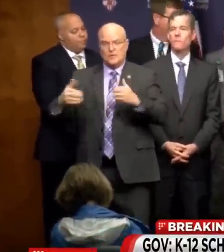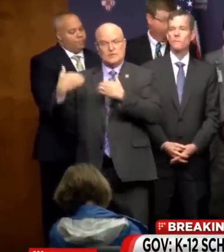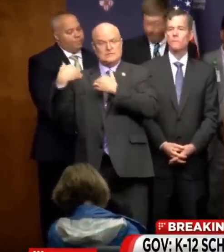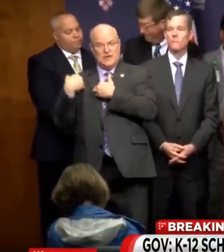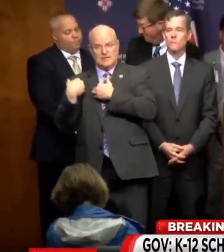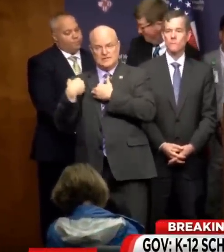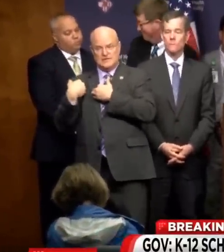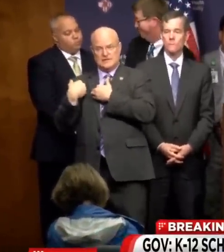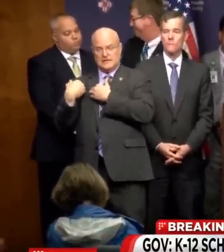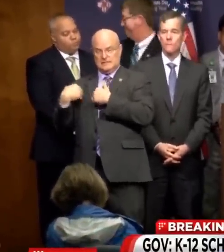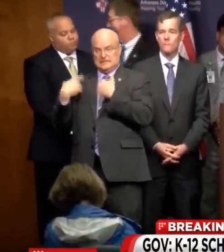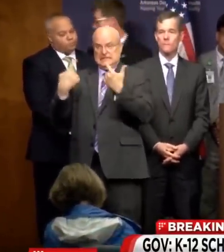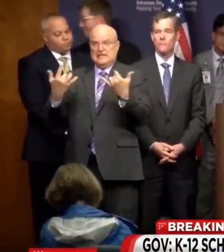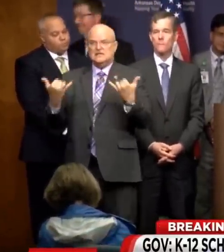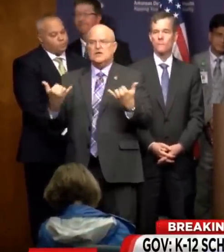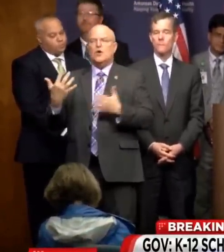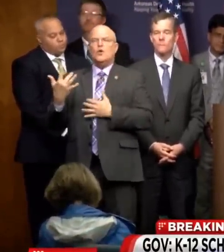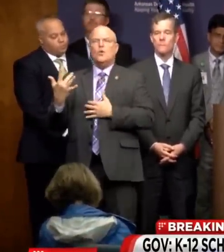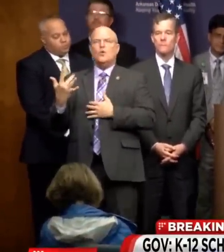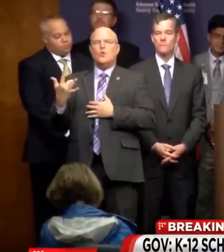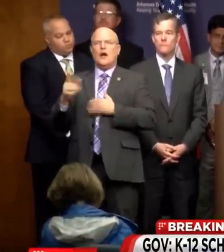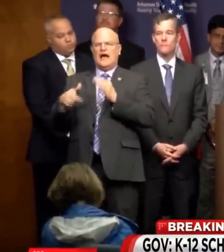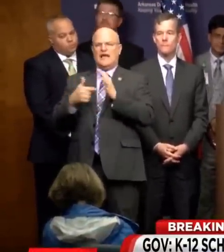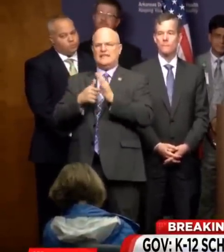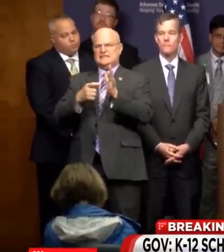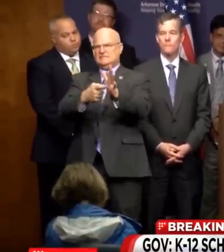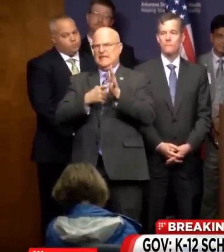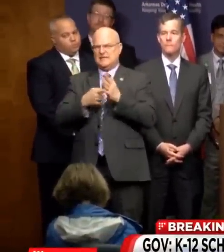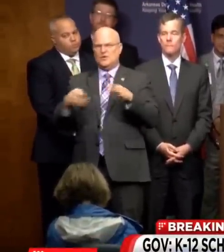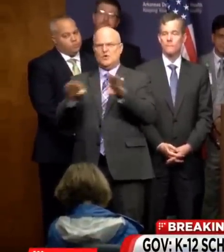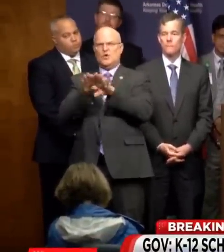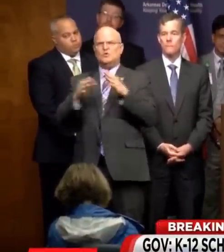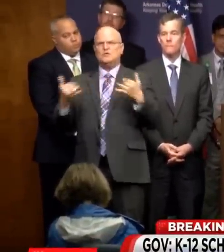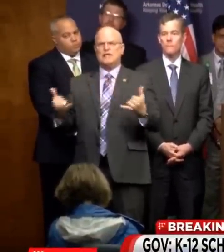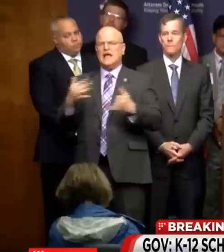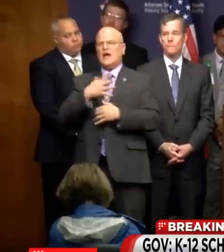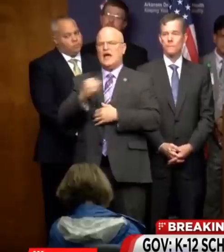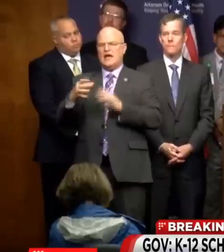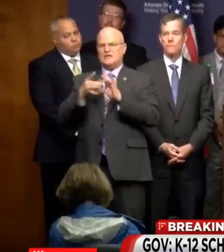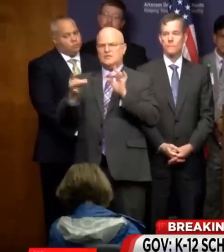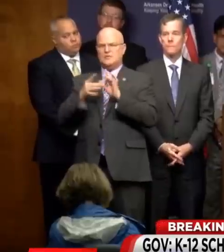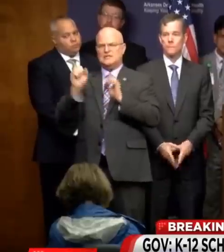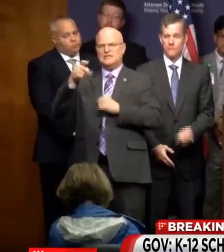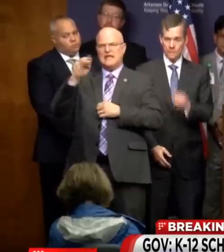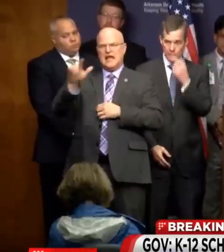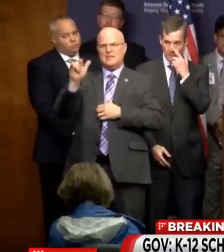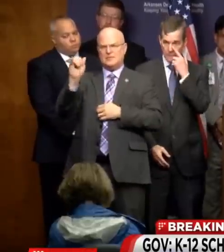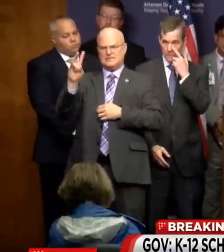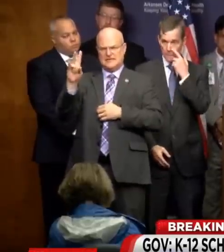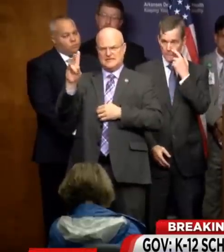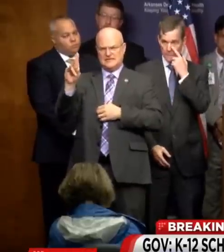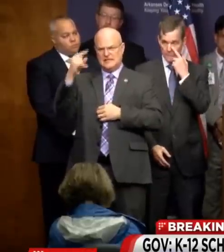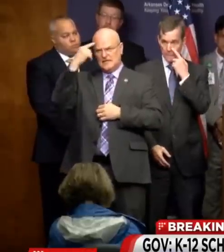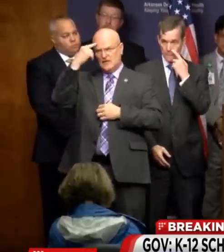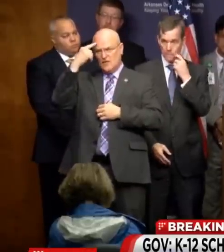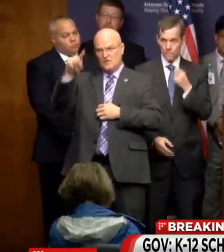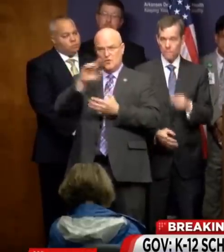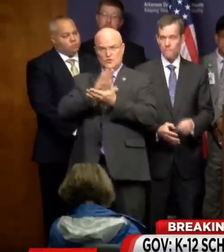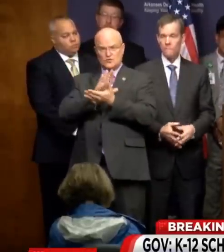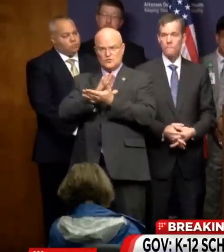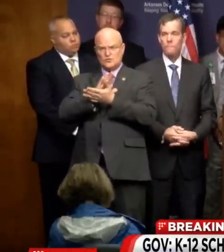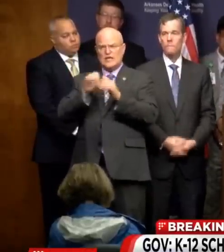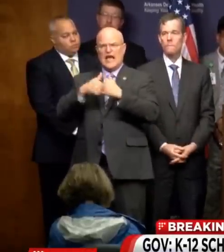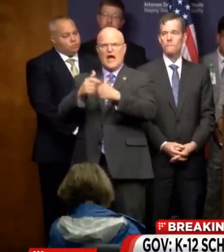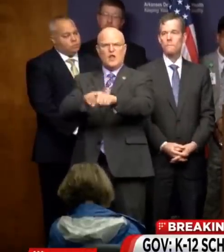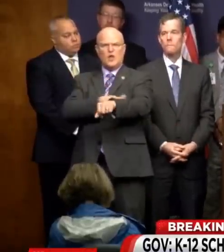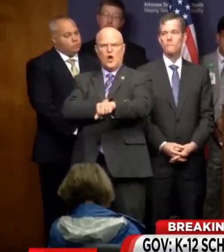responsibly up until now. So why is mandatory closure now? And you mentioned April 17th for the schools,